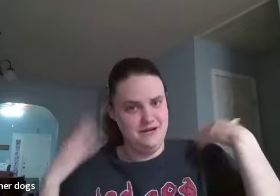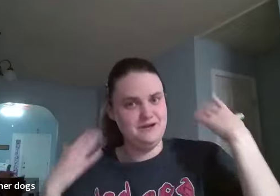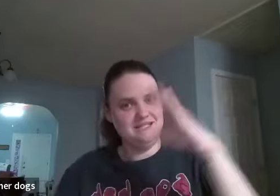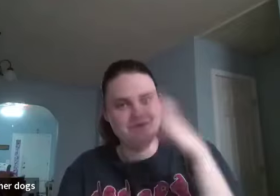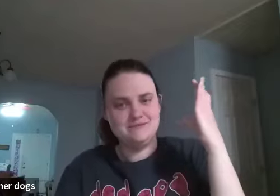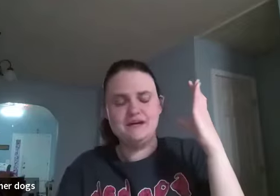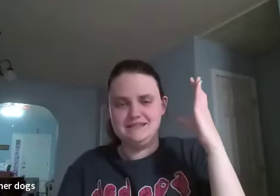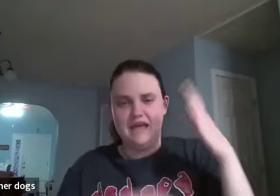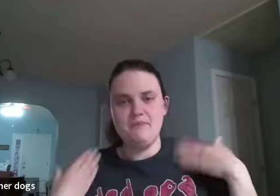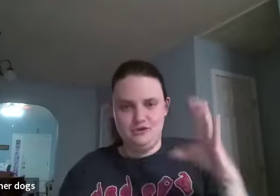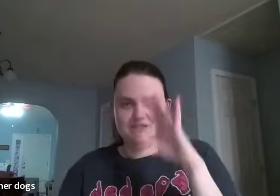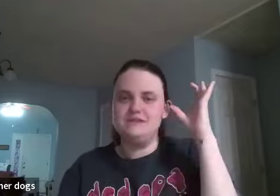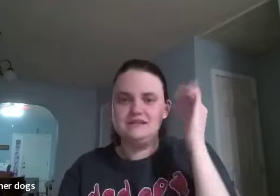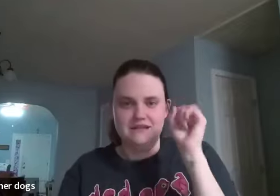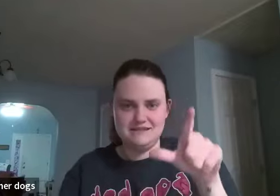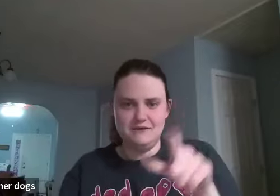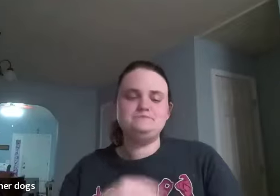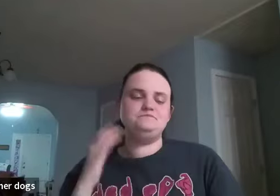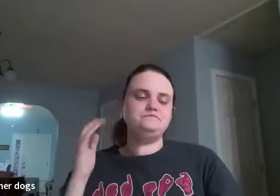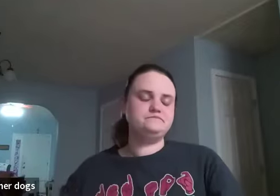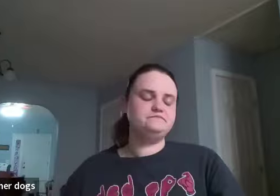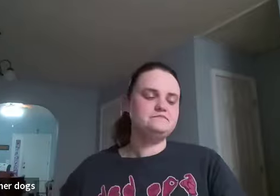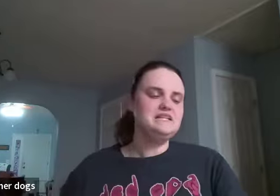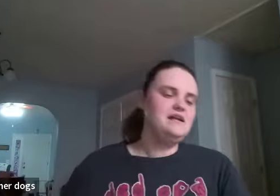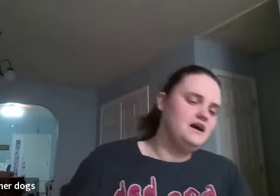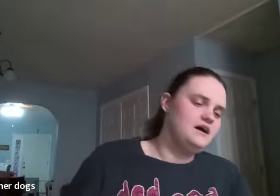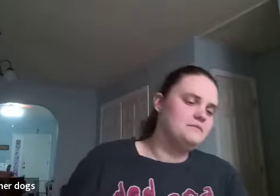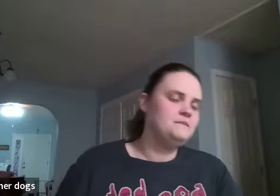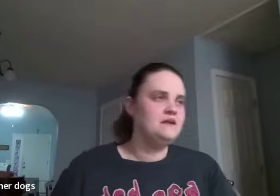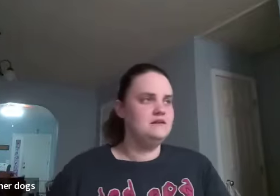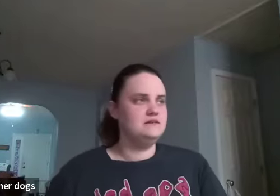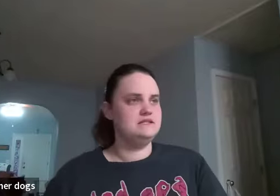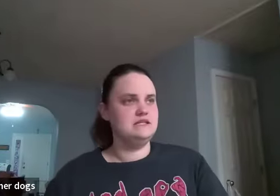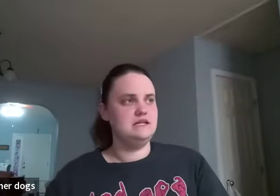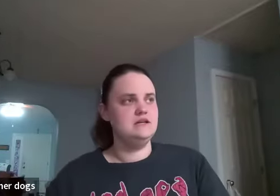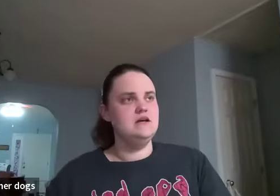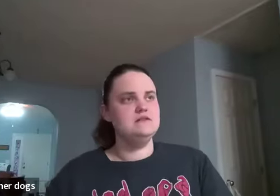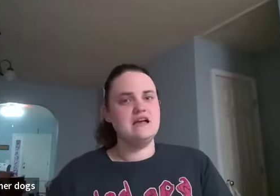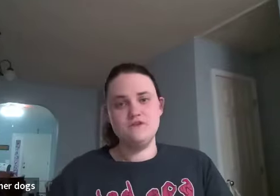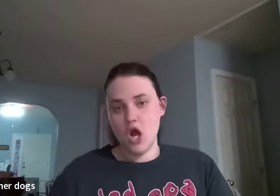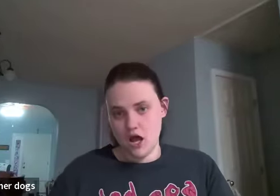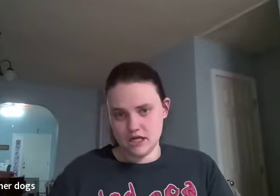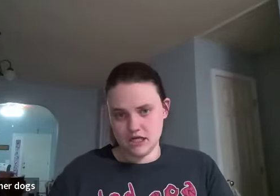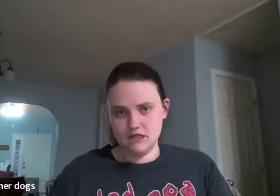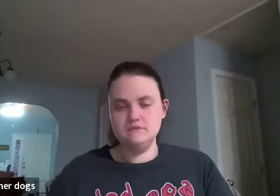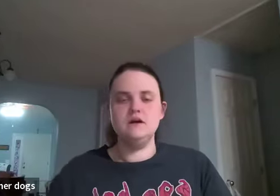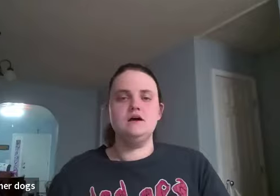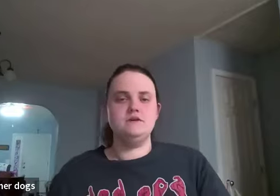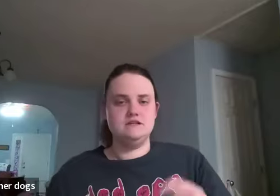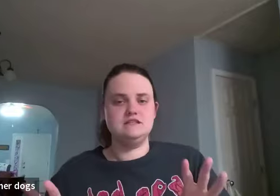Merry Christmas, but it's Happy Christmas in ASL. Um, let's see. The sign for Hanukkah. There is a